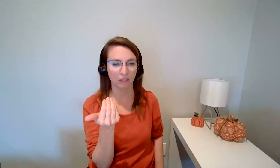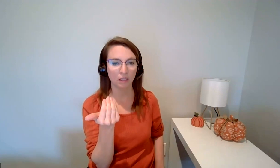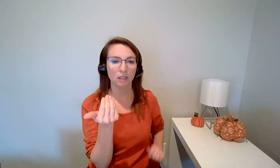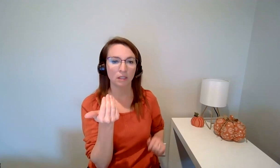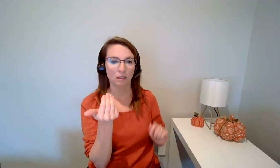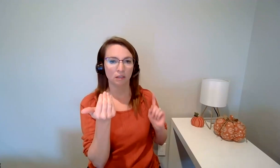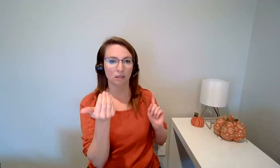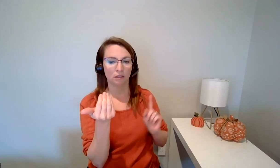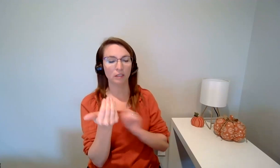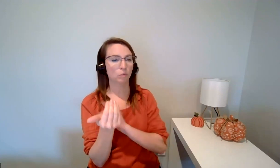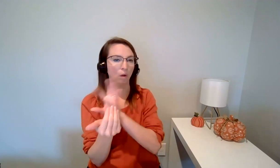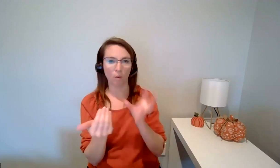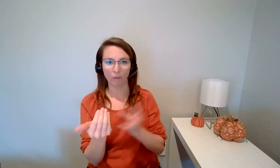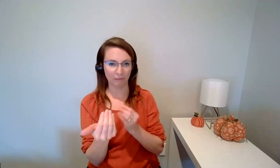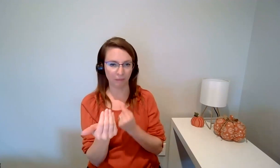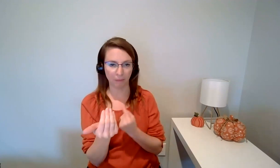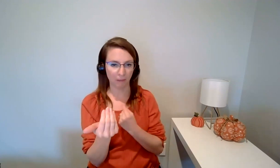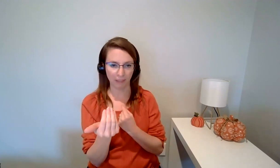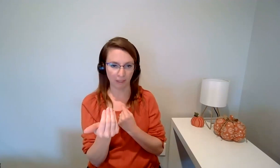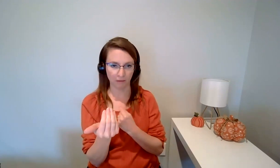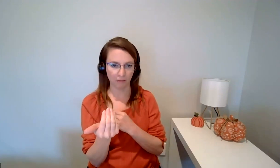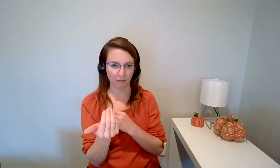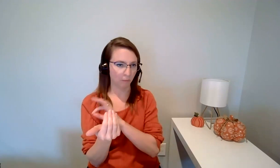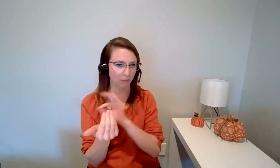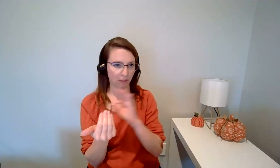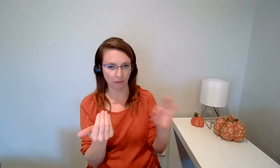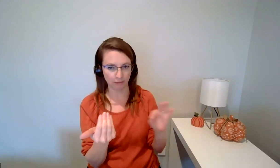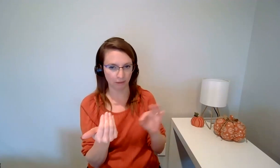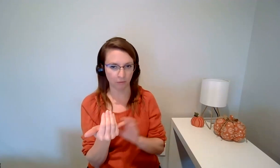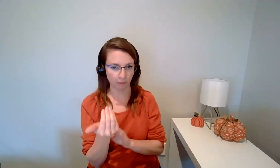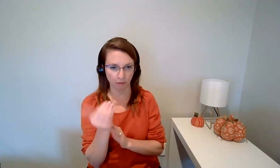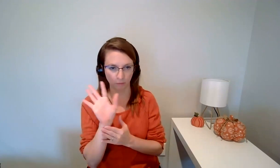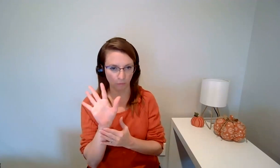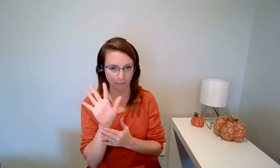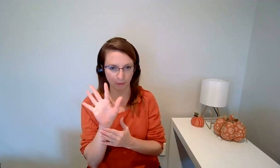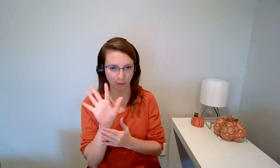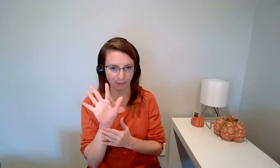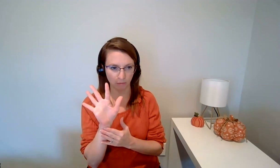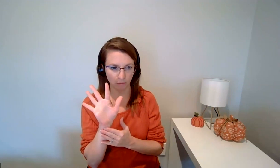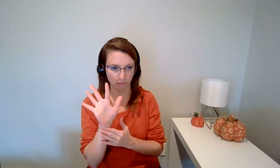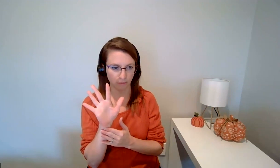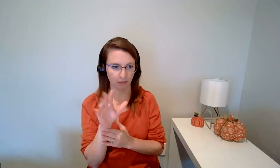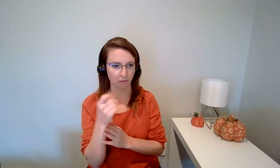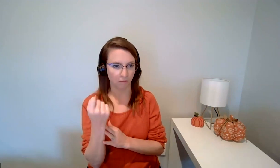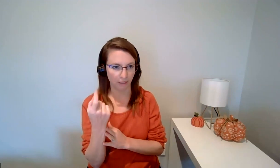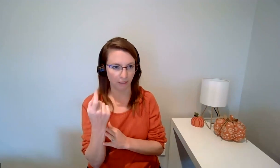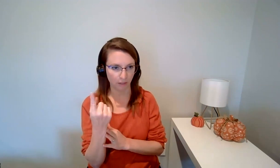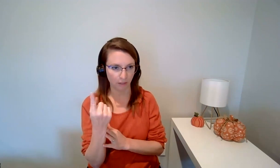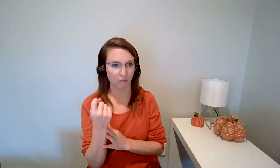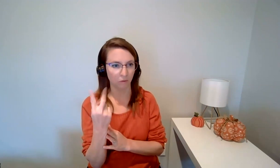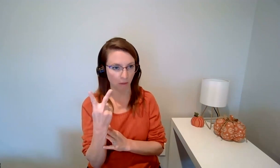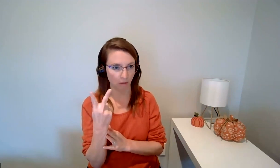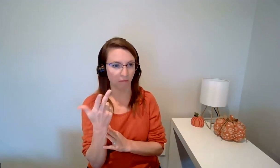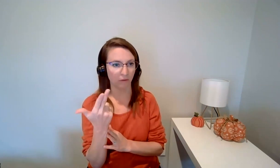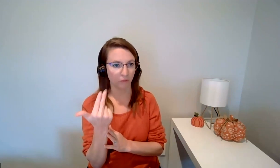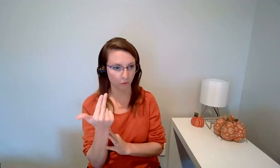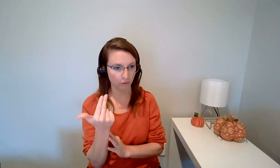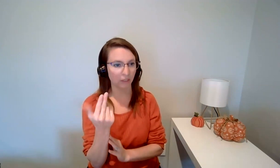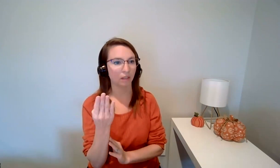Right? These will always be palm in. There will be no instance where it will be palm out. Okay, so 11, 12,